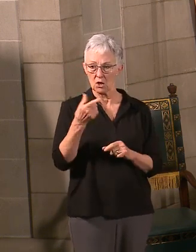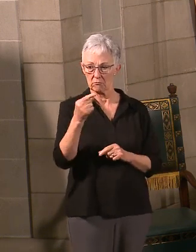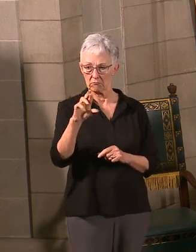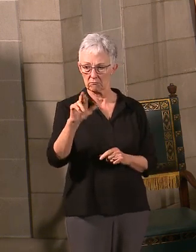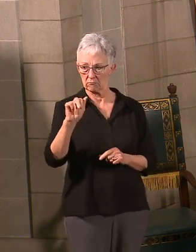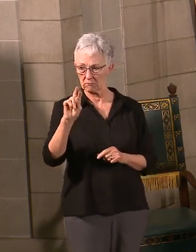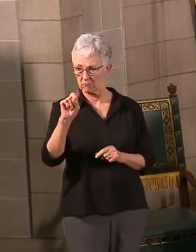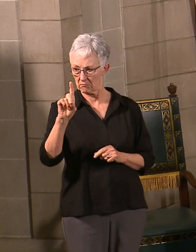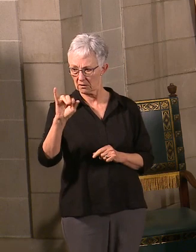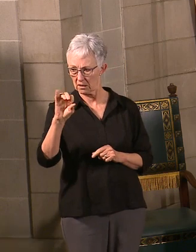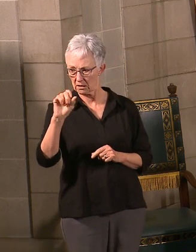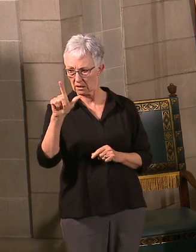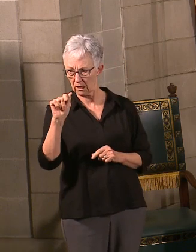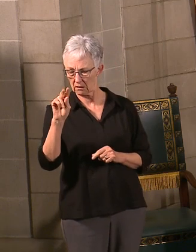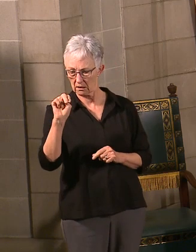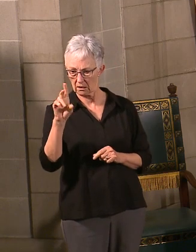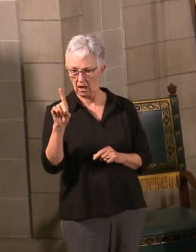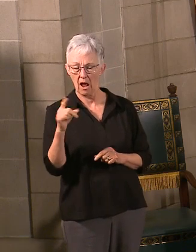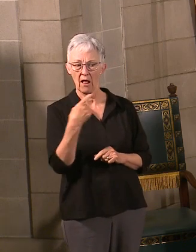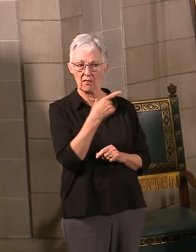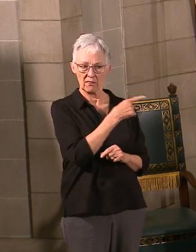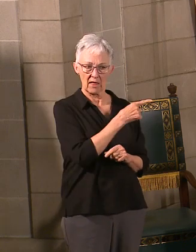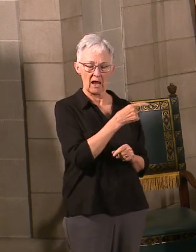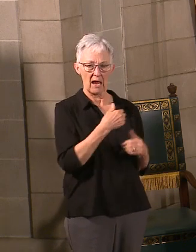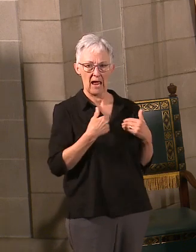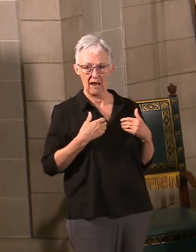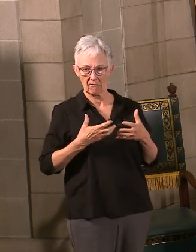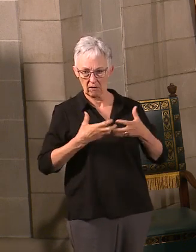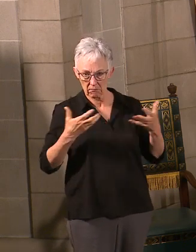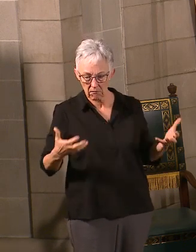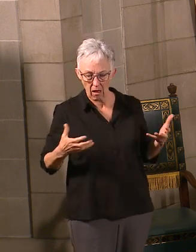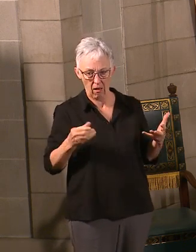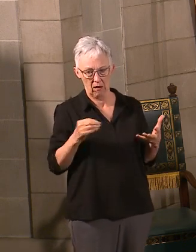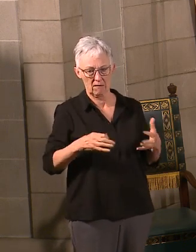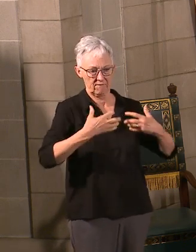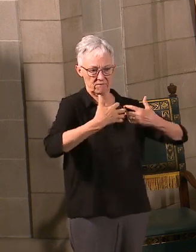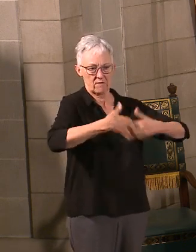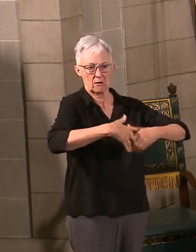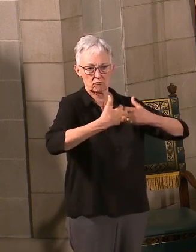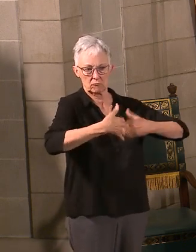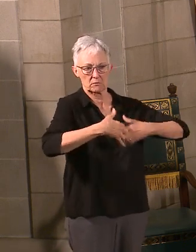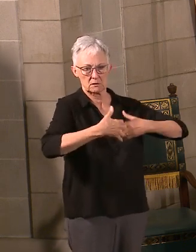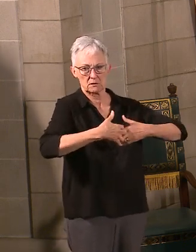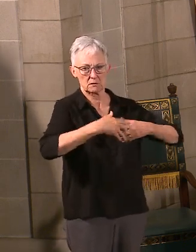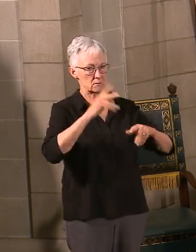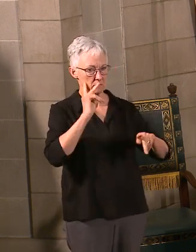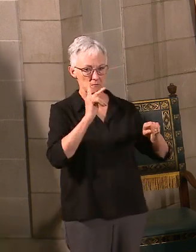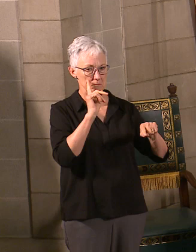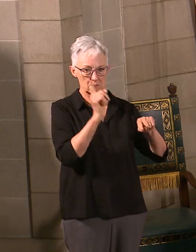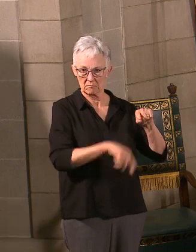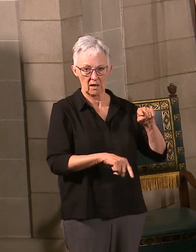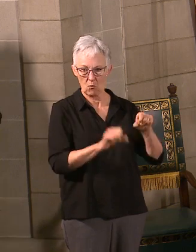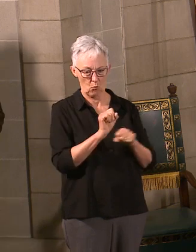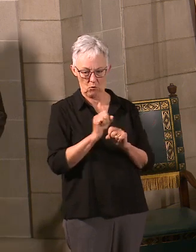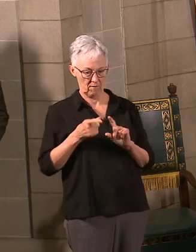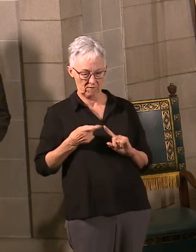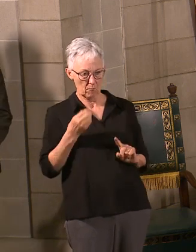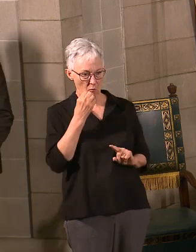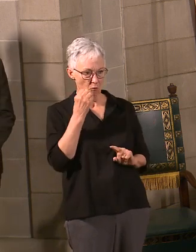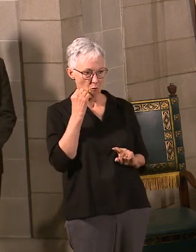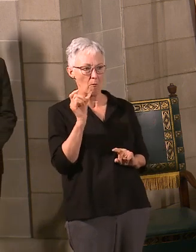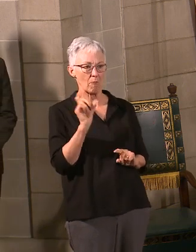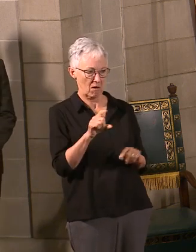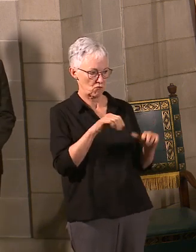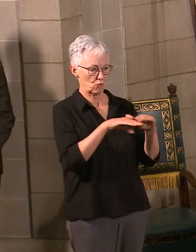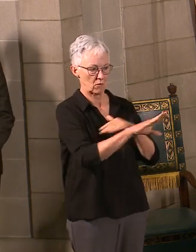circumstances, like manufacturing town and stuff to work from home, we are working to be able to limit the spread there. But the whole point of